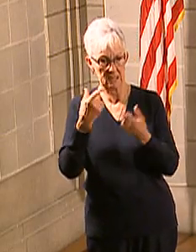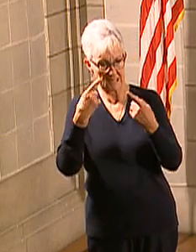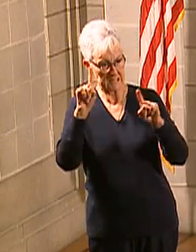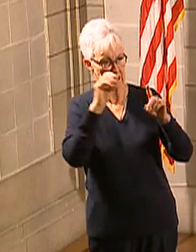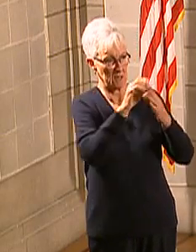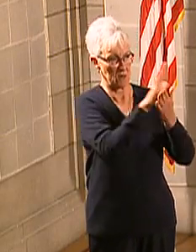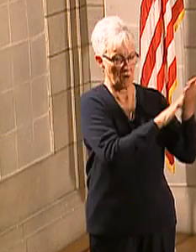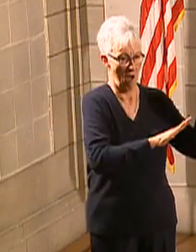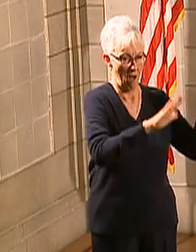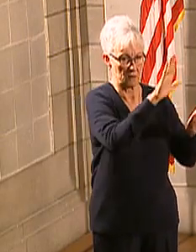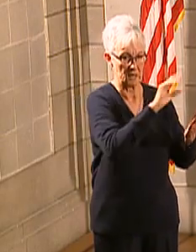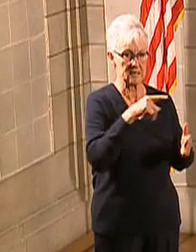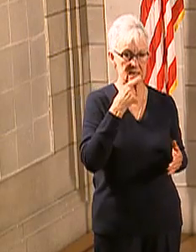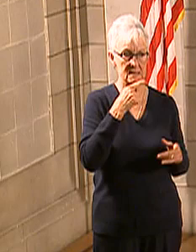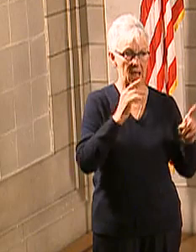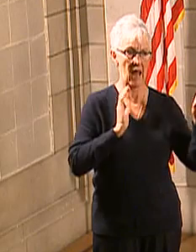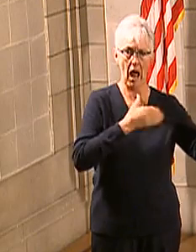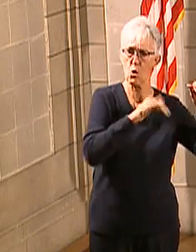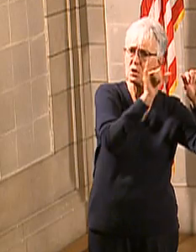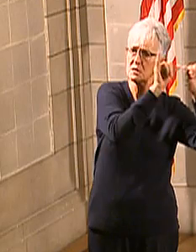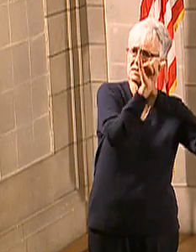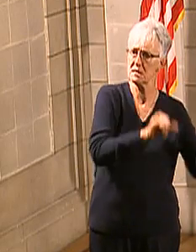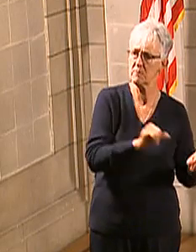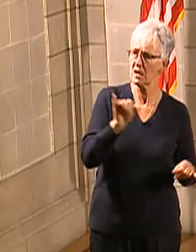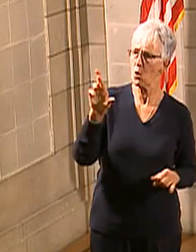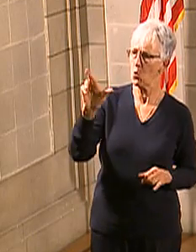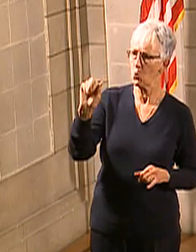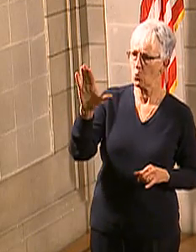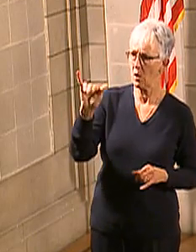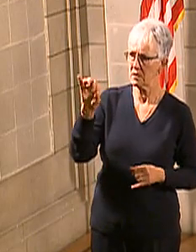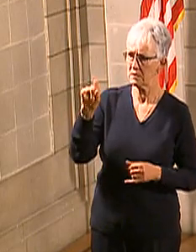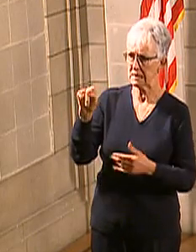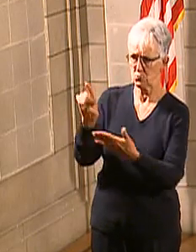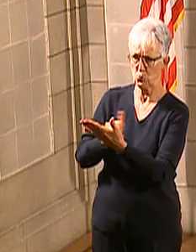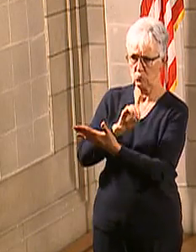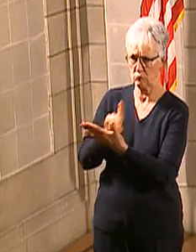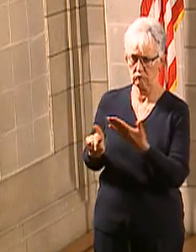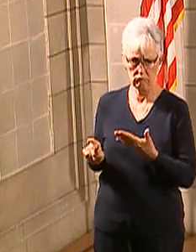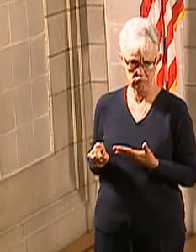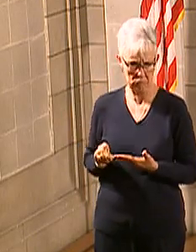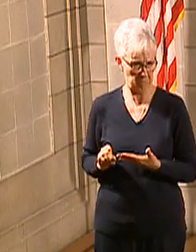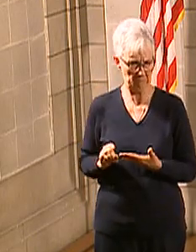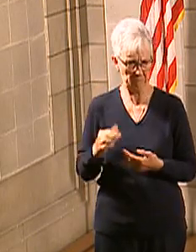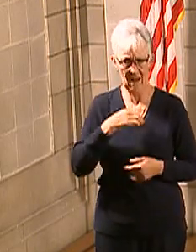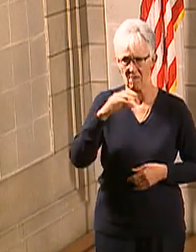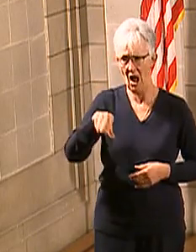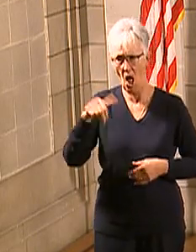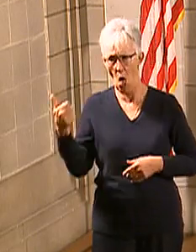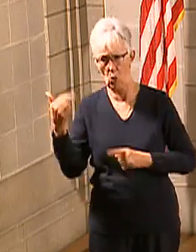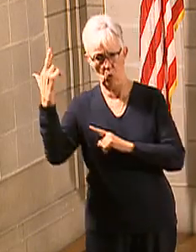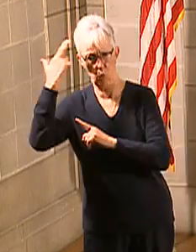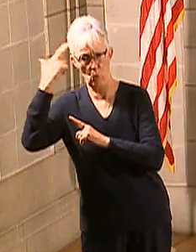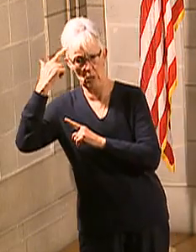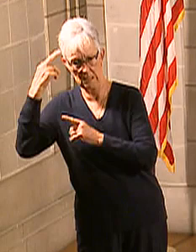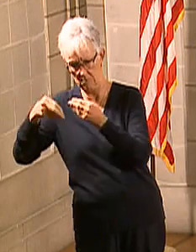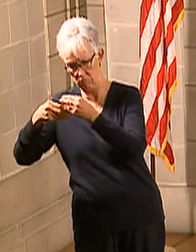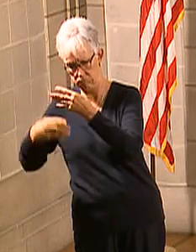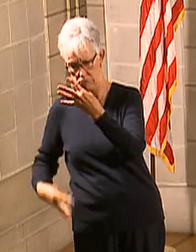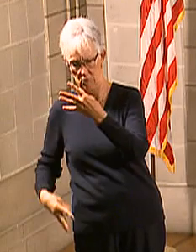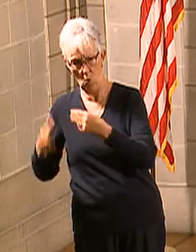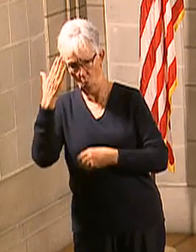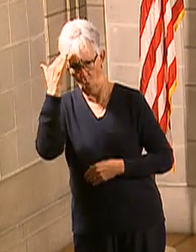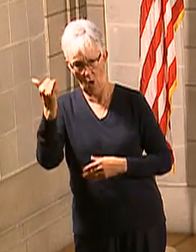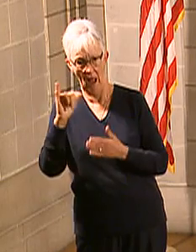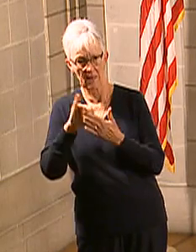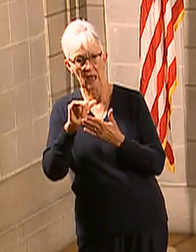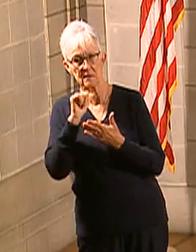make any sense. There could be a whole host of reasons why that is true that you've got to investigate and address. But jumping to the